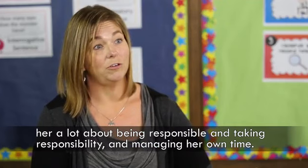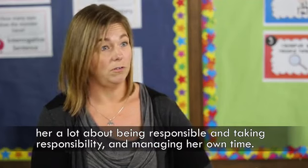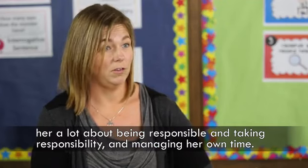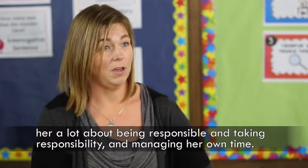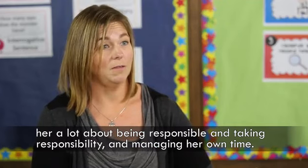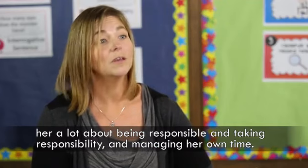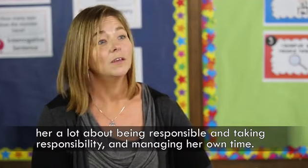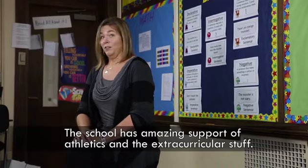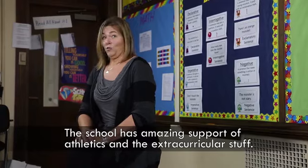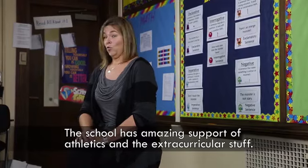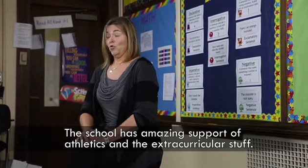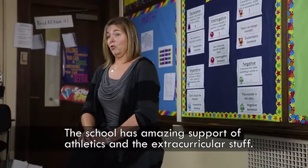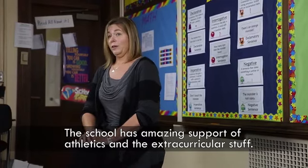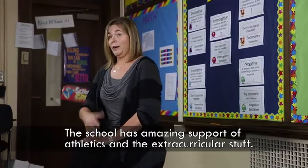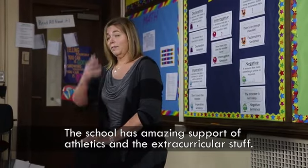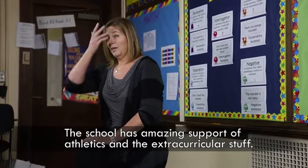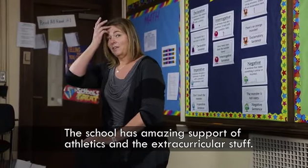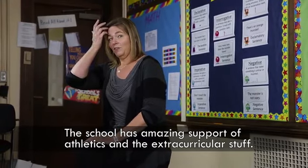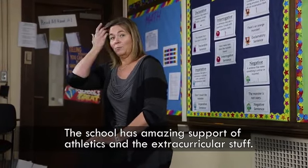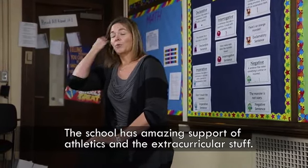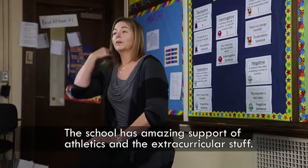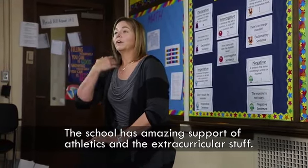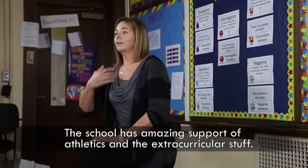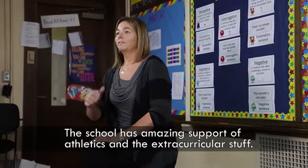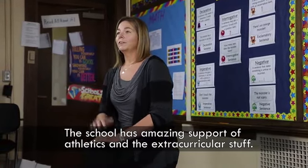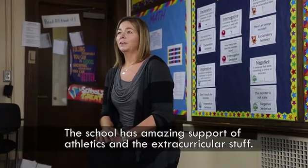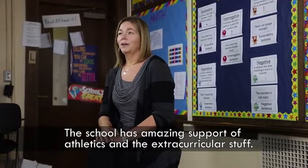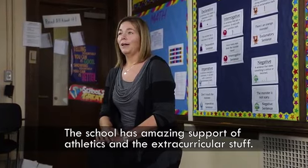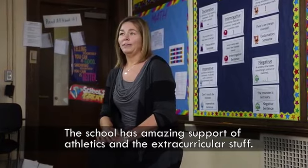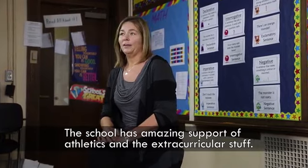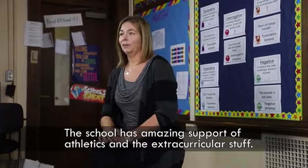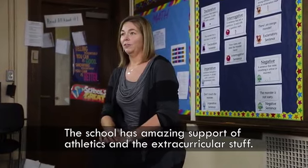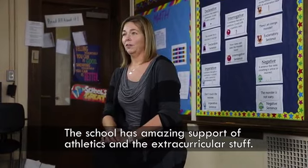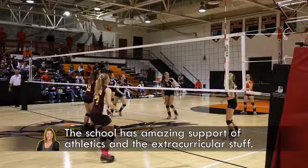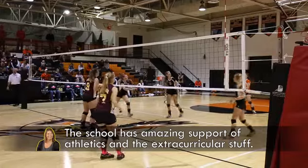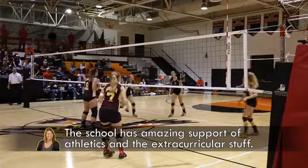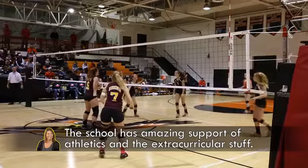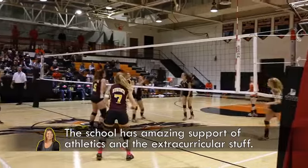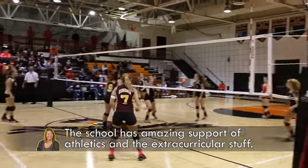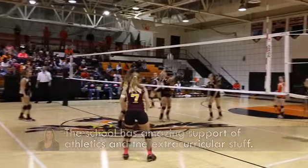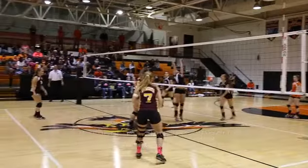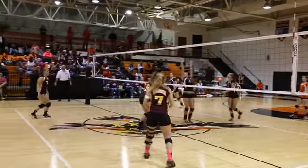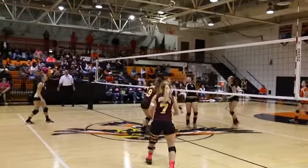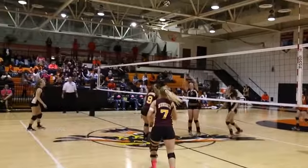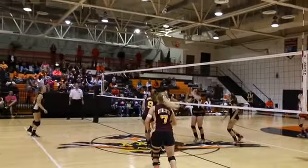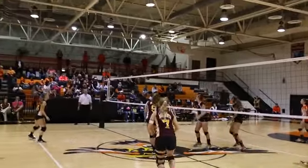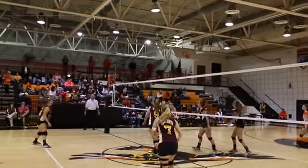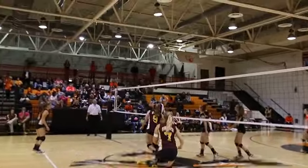her own time. The school has amazing support of athletics and the extracurricular stuff.